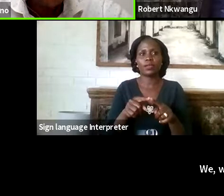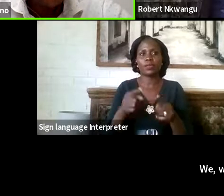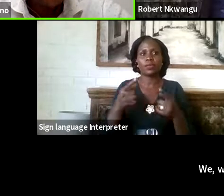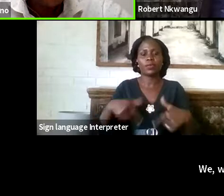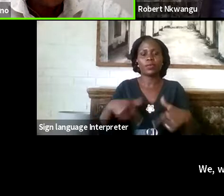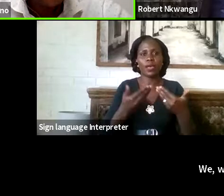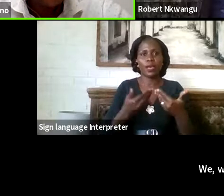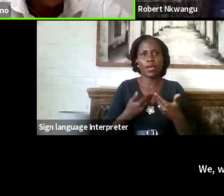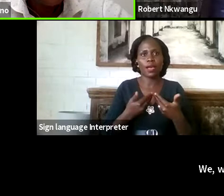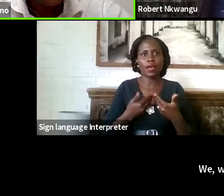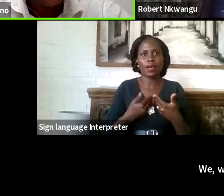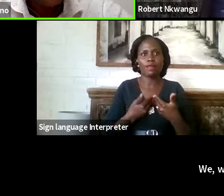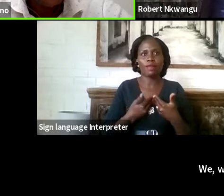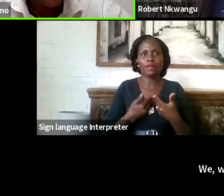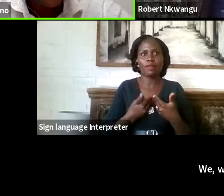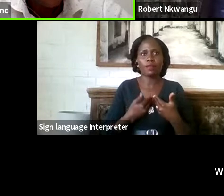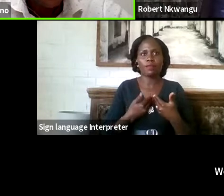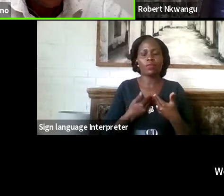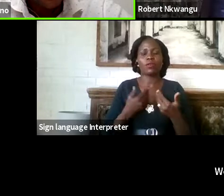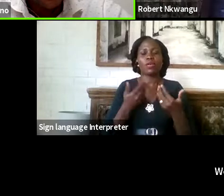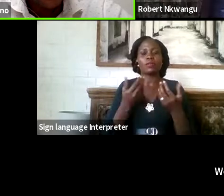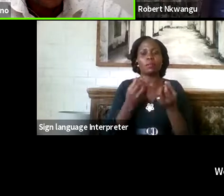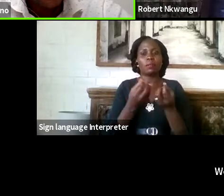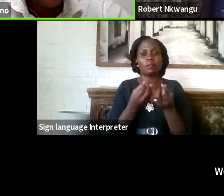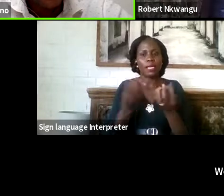in very instances we have